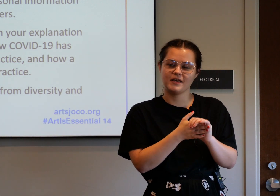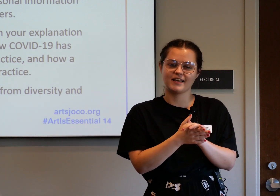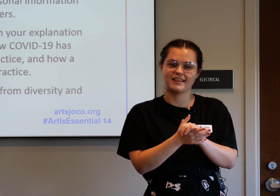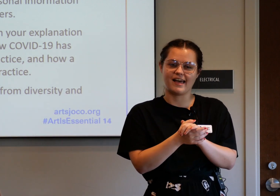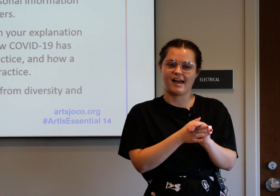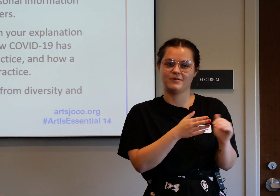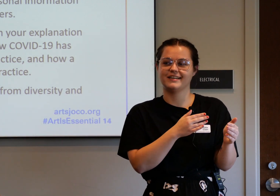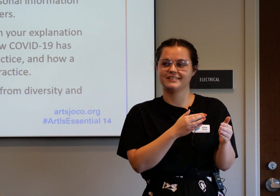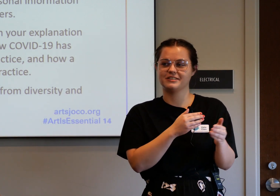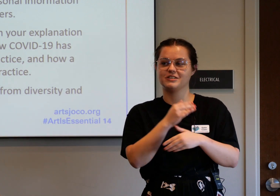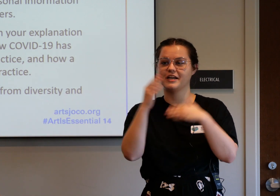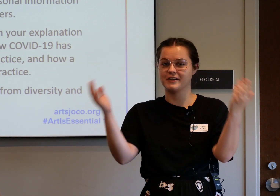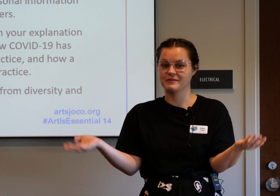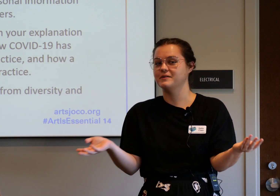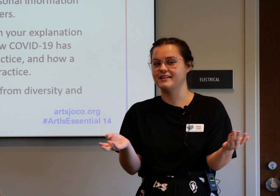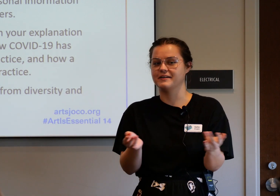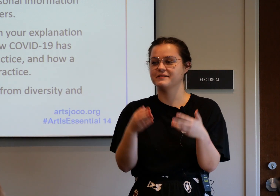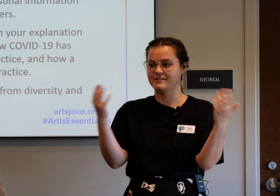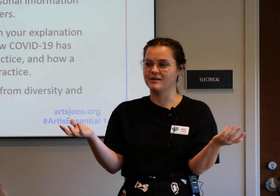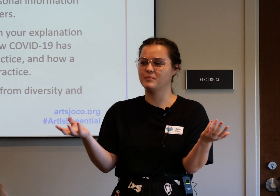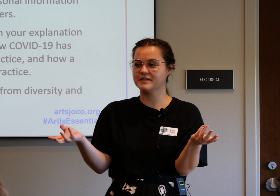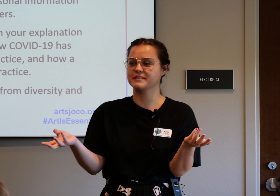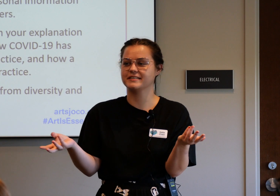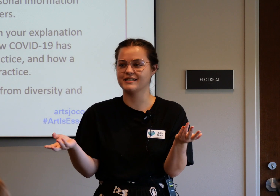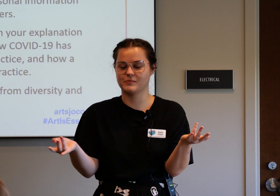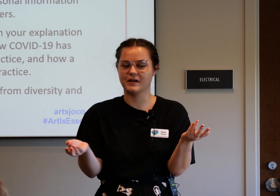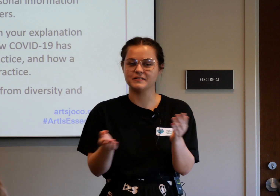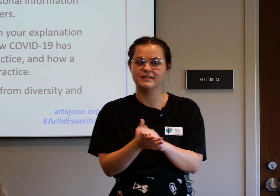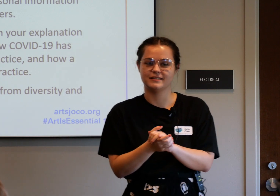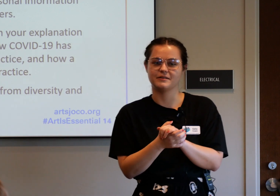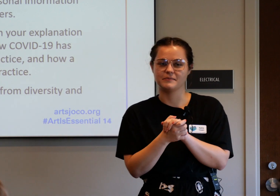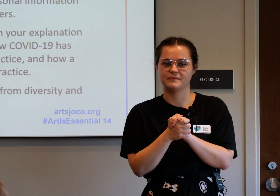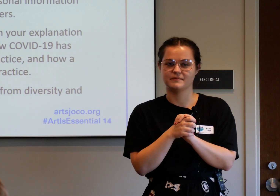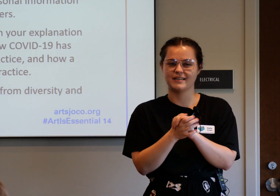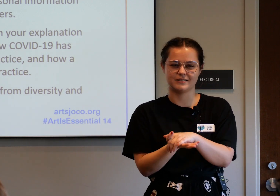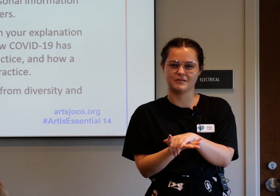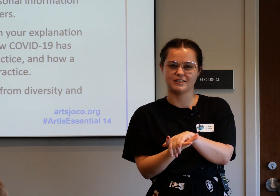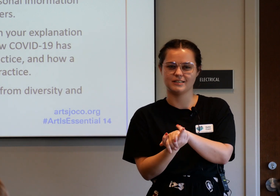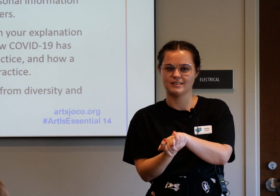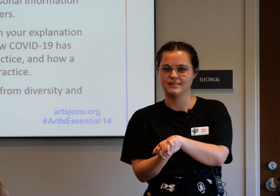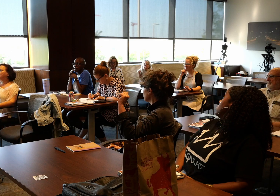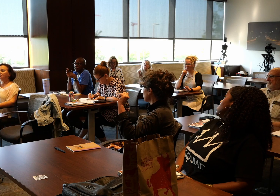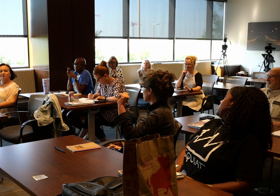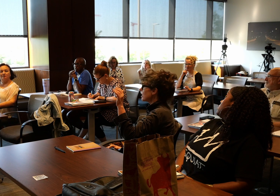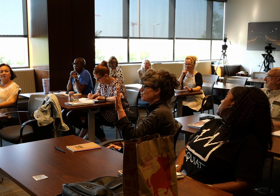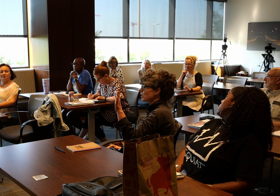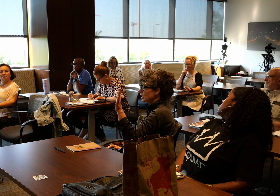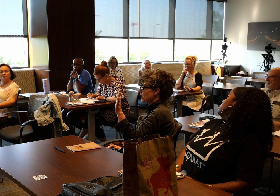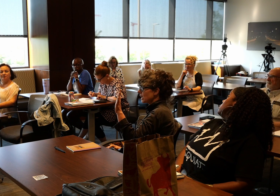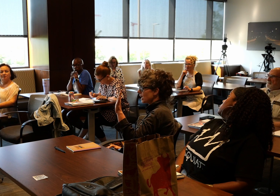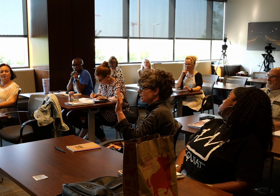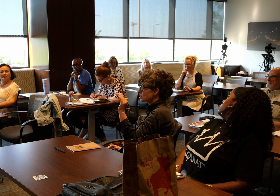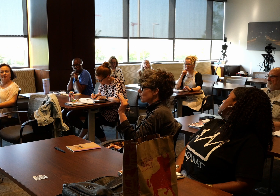we're hoping that applicants share with their, you know, peers as well. So does that answer your question? It does. Okay.